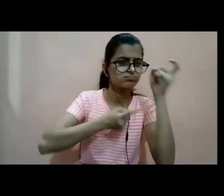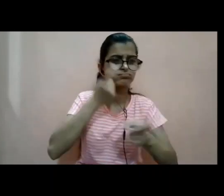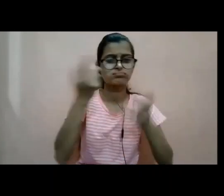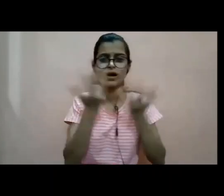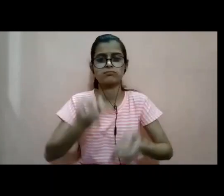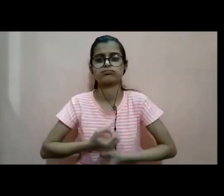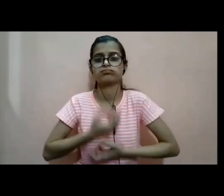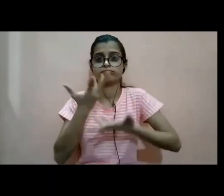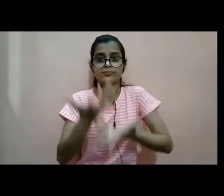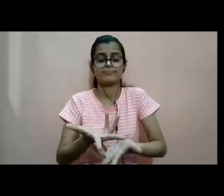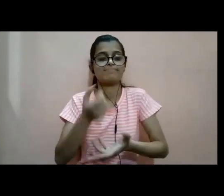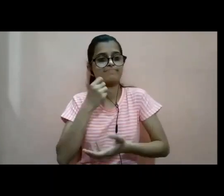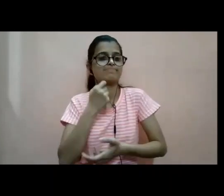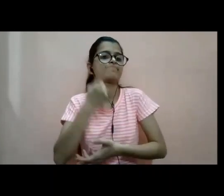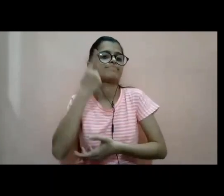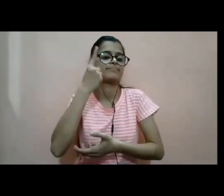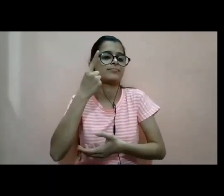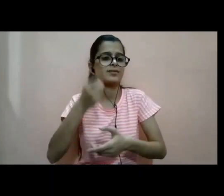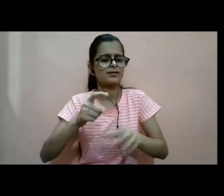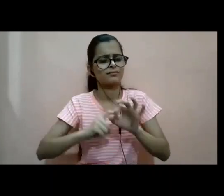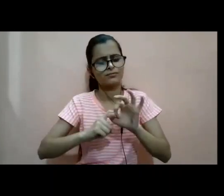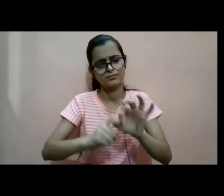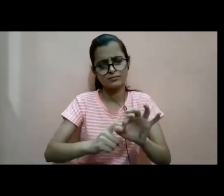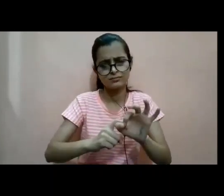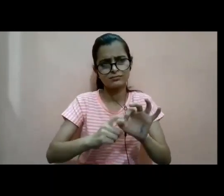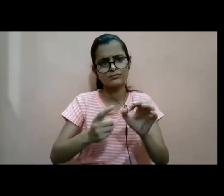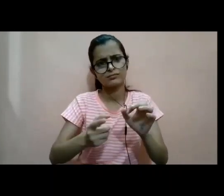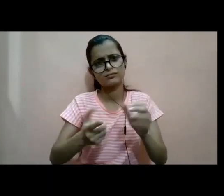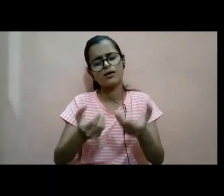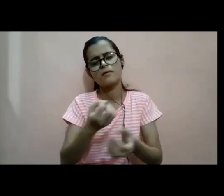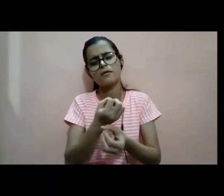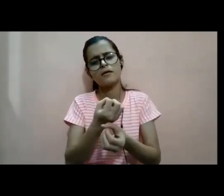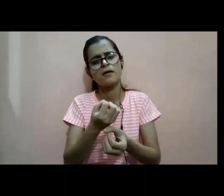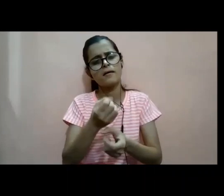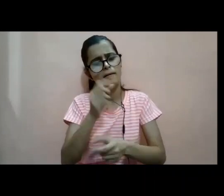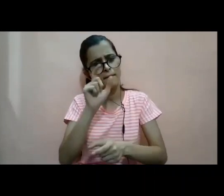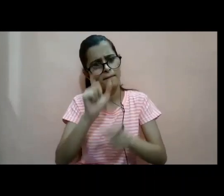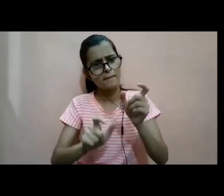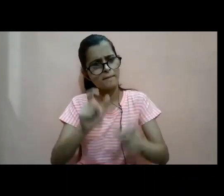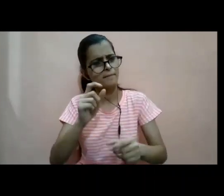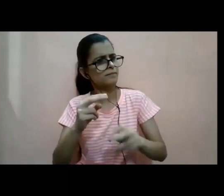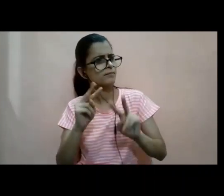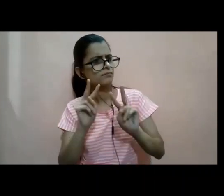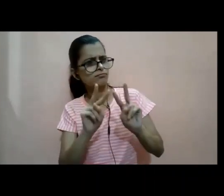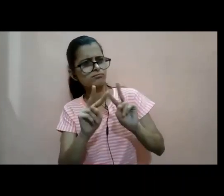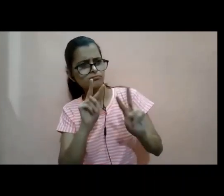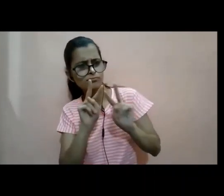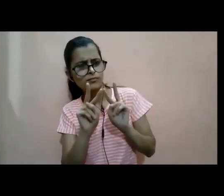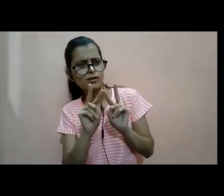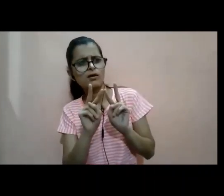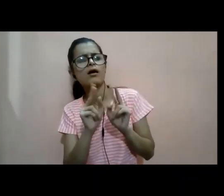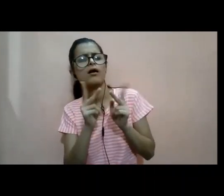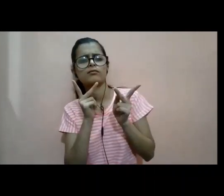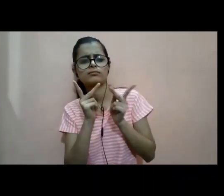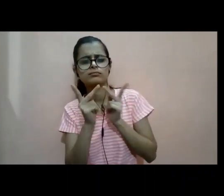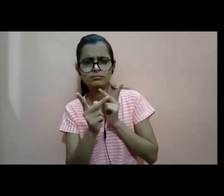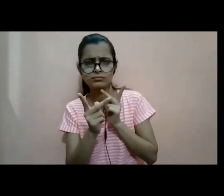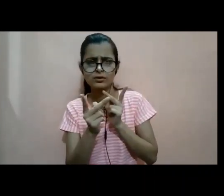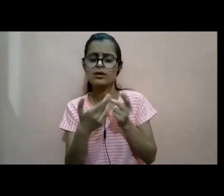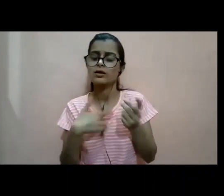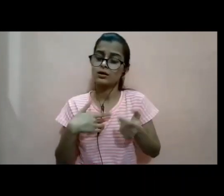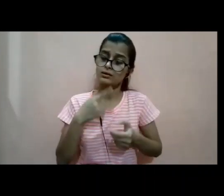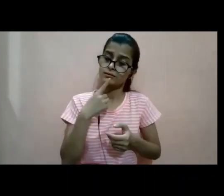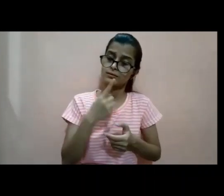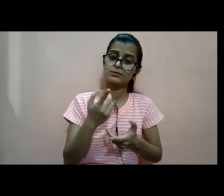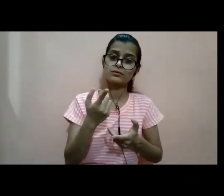But of course, the big question of that model is, what will that look like in the mirror? You know, what would that look like in the mirror? What would that feel like? And if you couldn't see, what